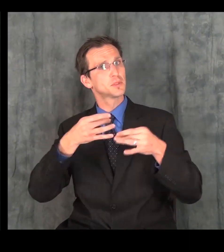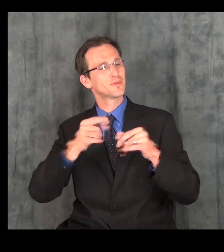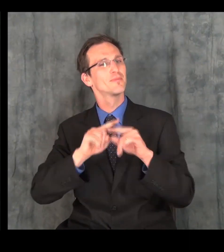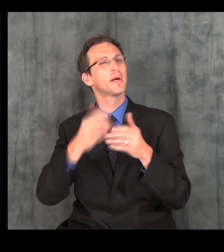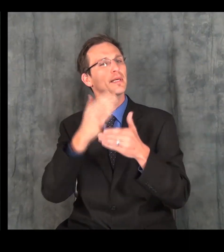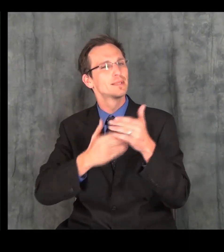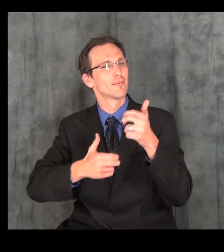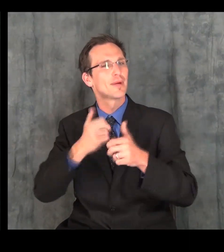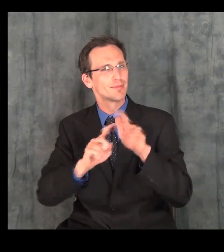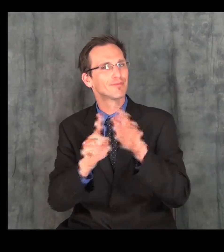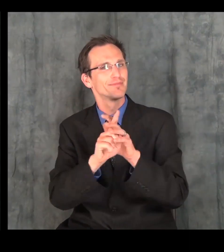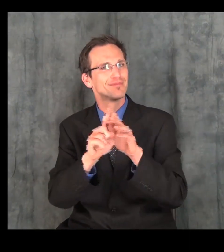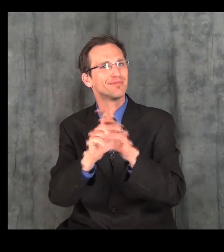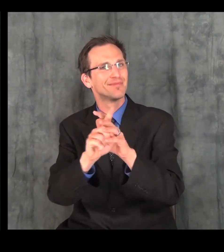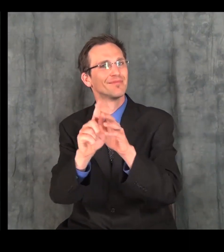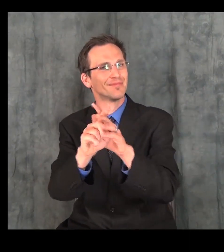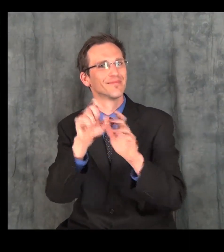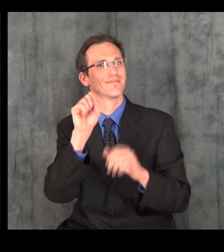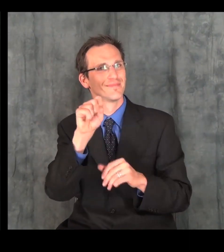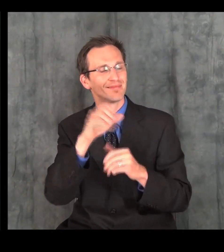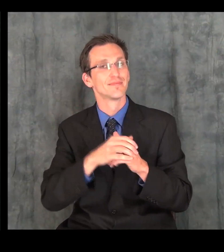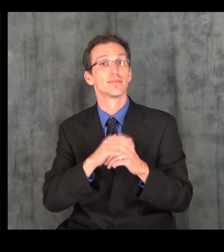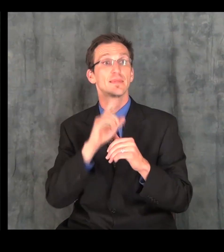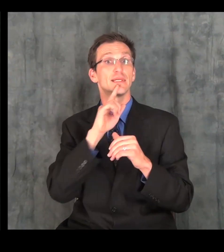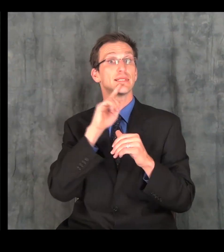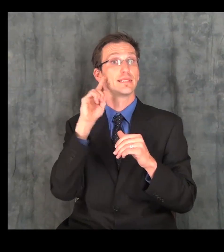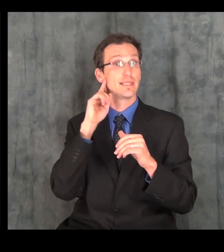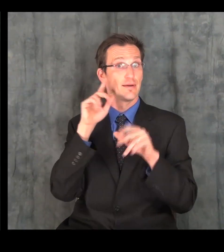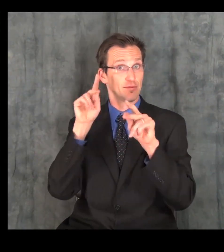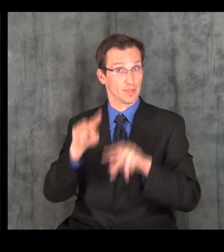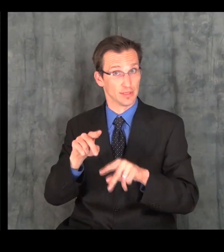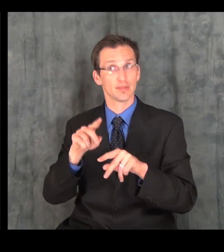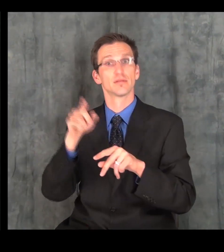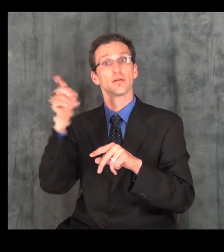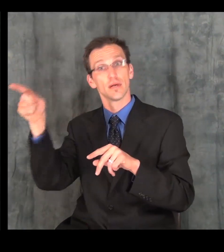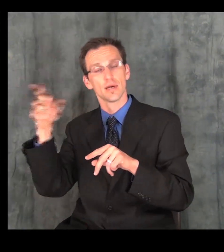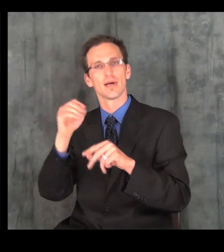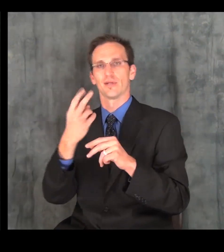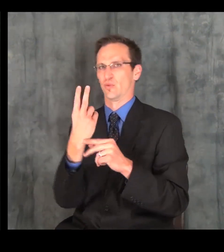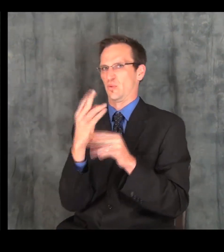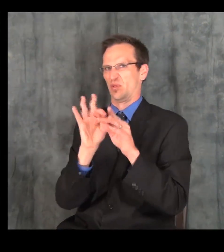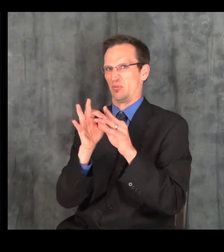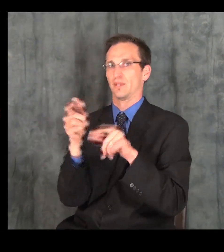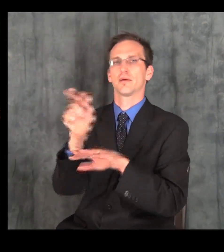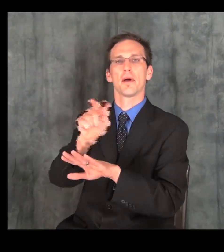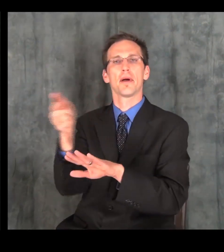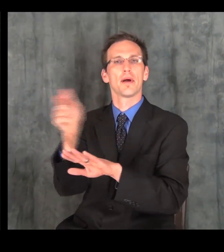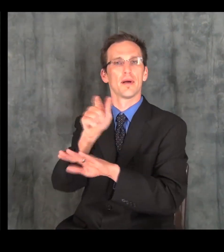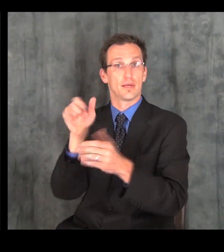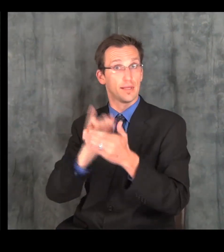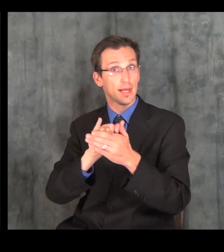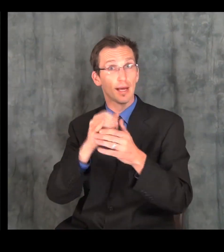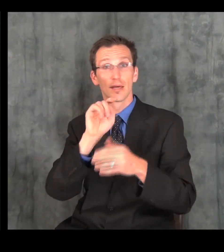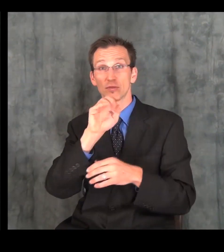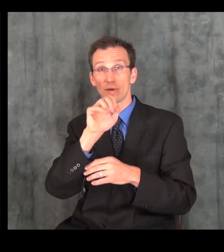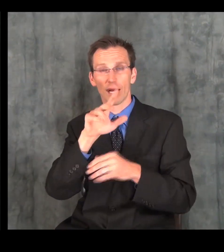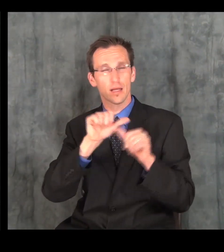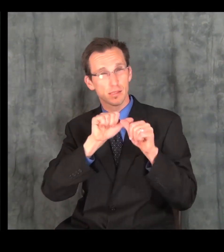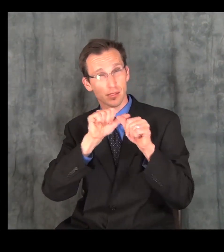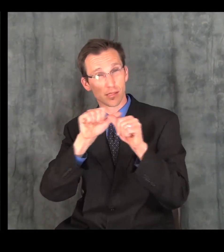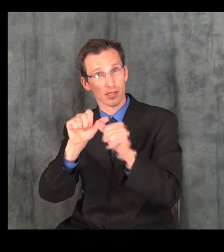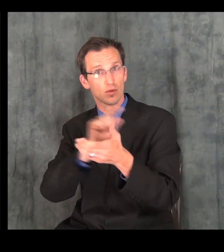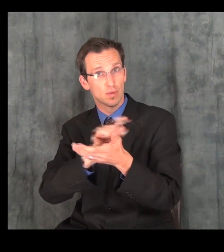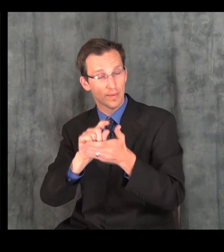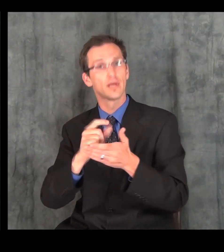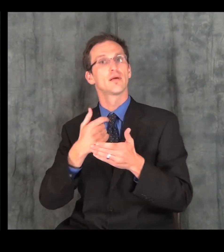issues. The deaf person and the interpreters, there were two interpreters there taking turns. It was at least a week-long trial, and I think I was there on the second